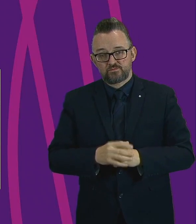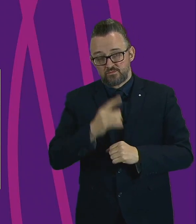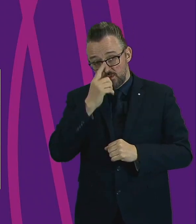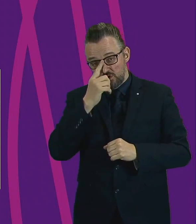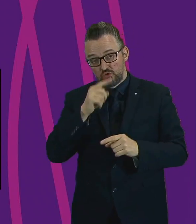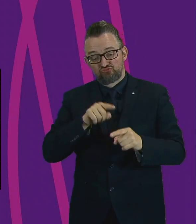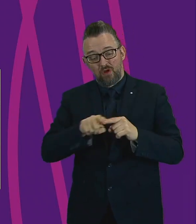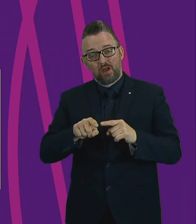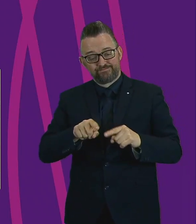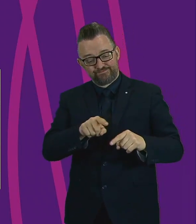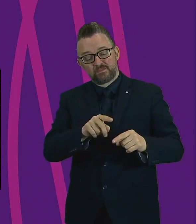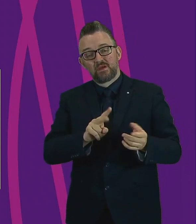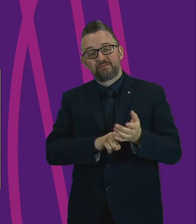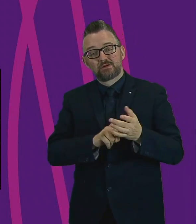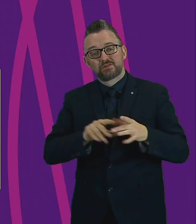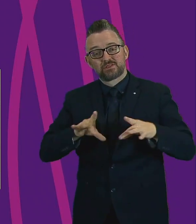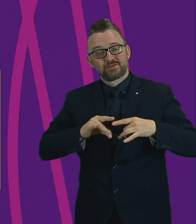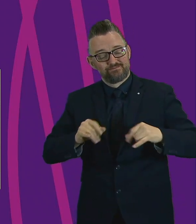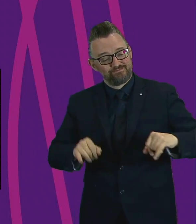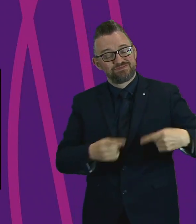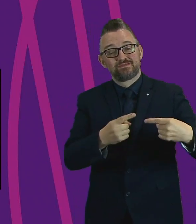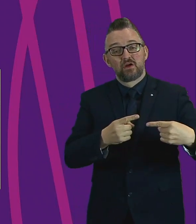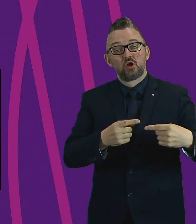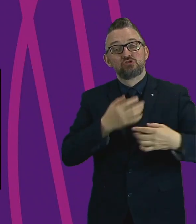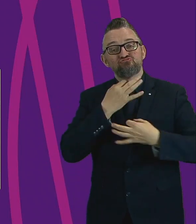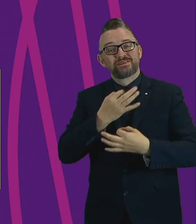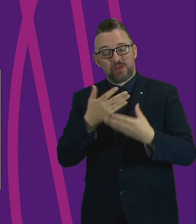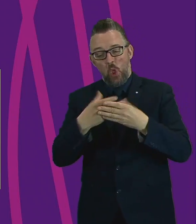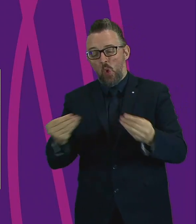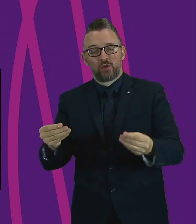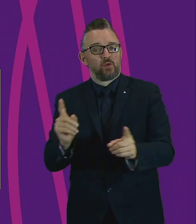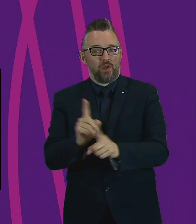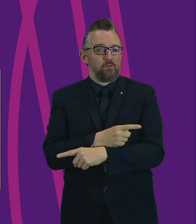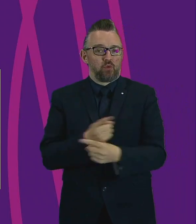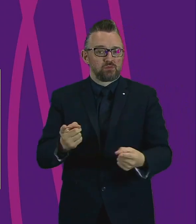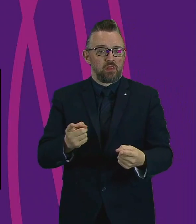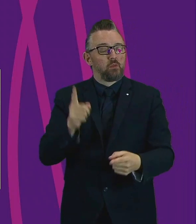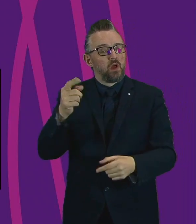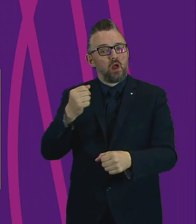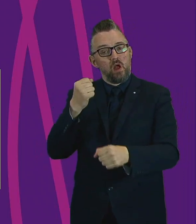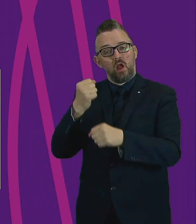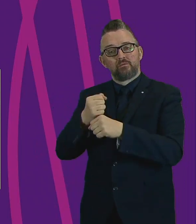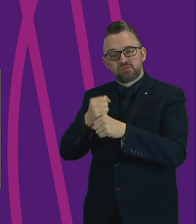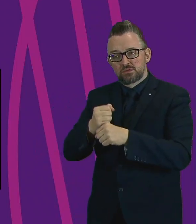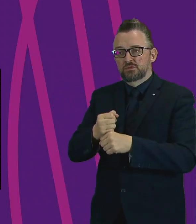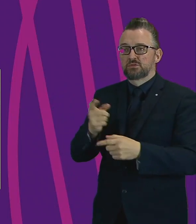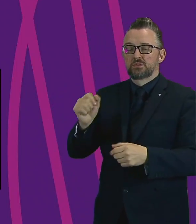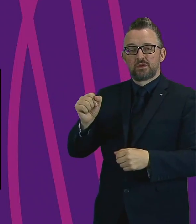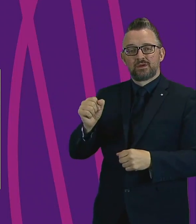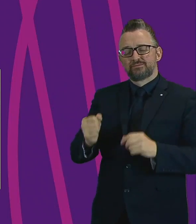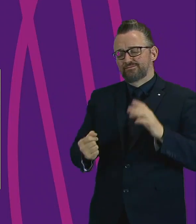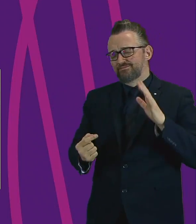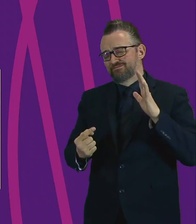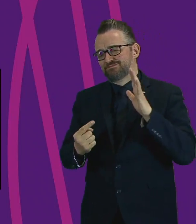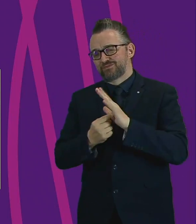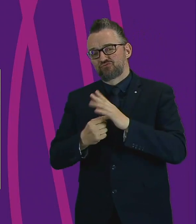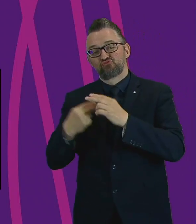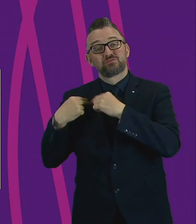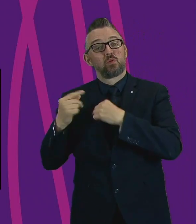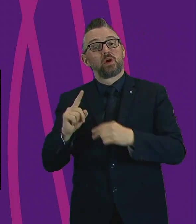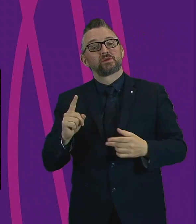viral pandemic, it's impossible to eliminate risk entirely, but government and the public's prime responsibility must be to help manage and reduce